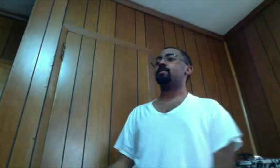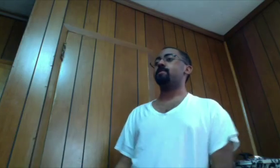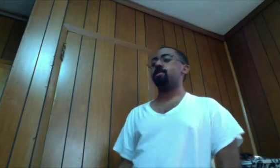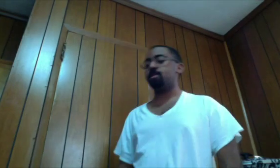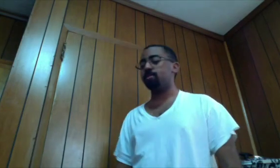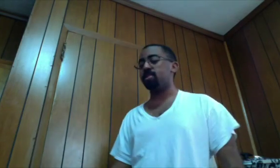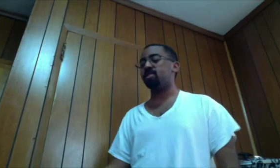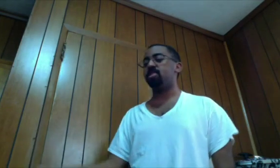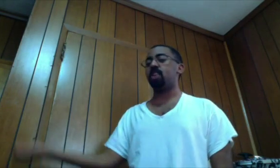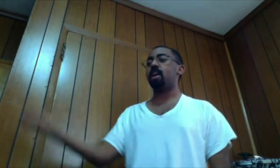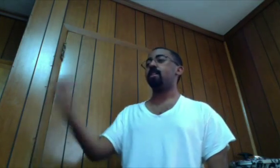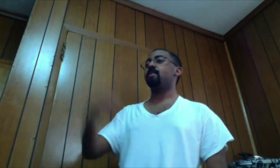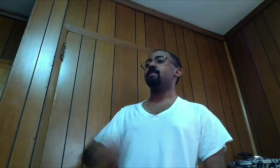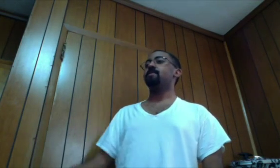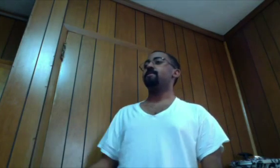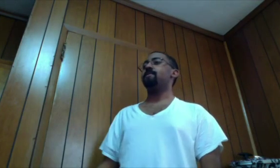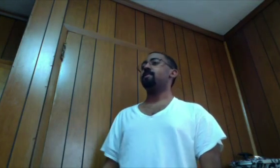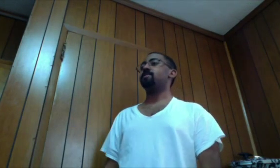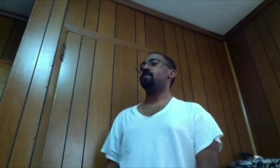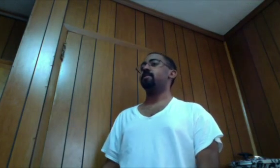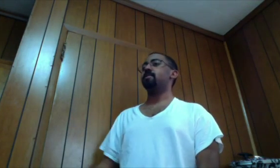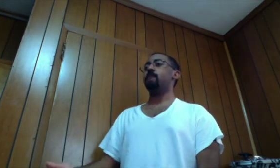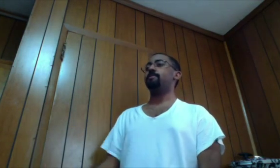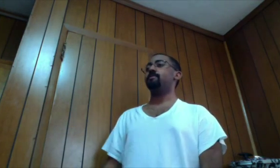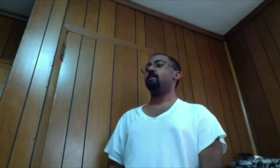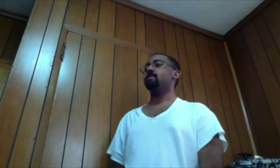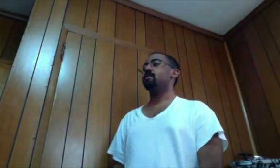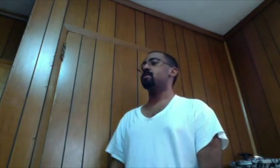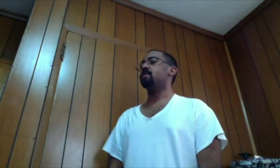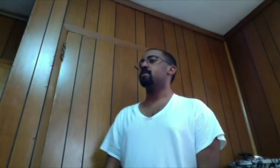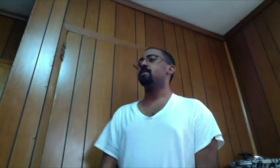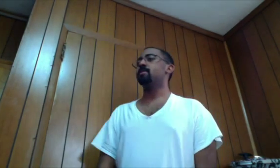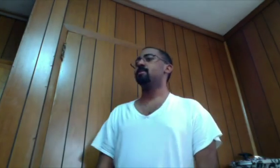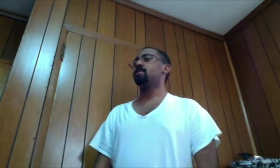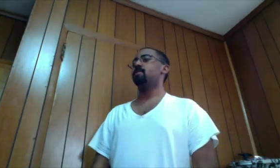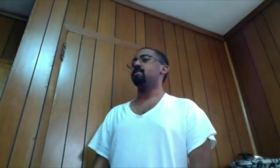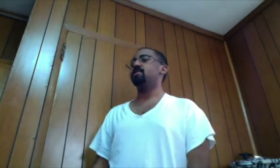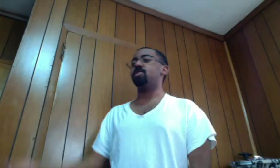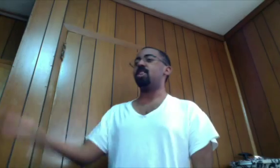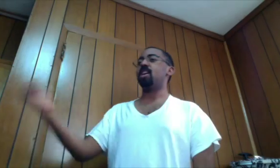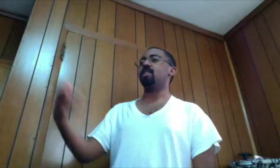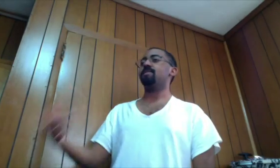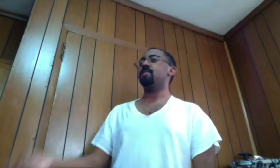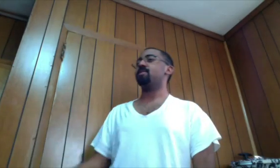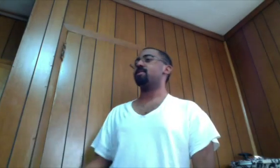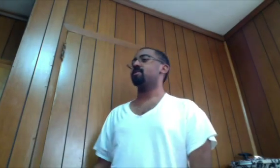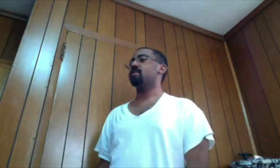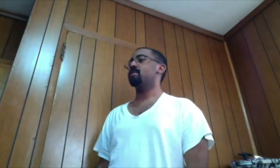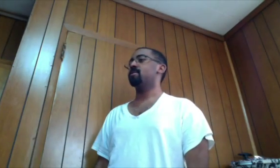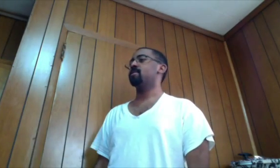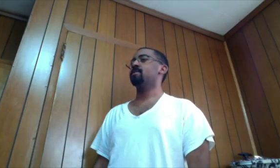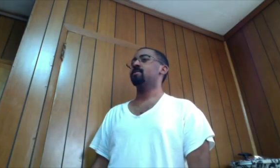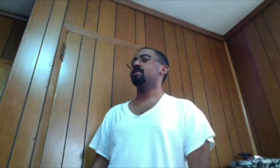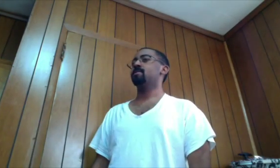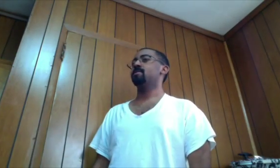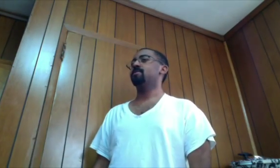fish? There was just giant fish on top of the ramen. Just giant fish. The